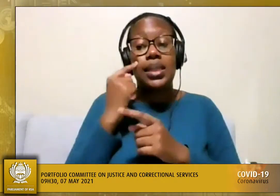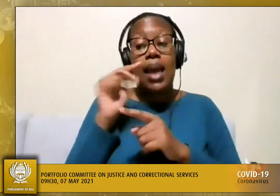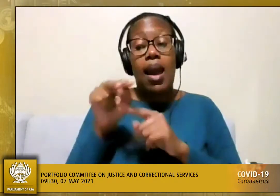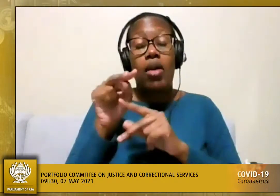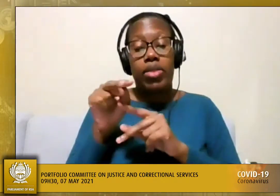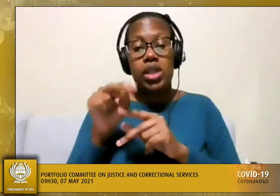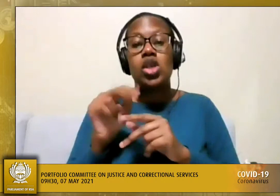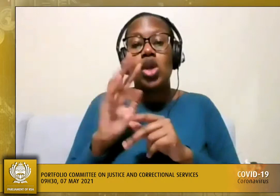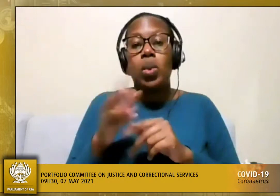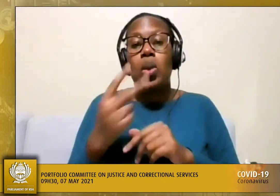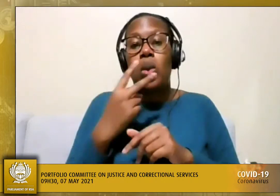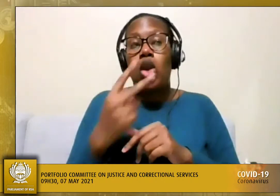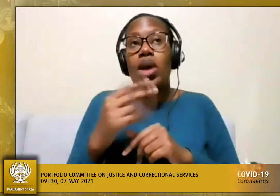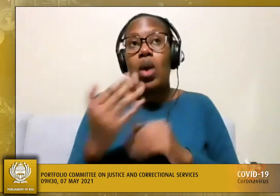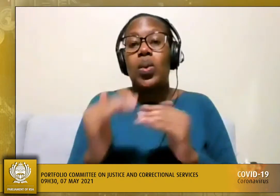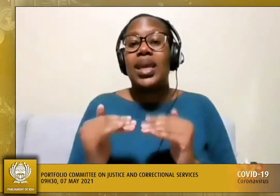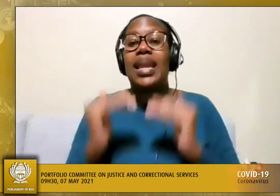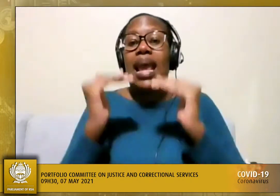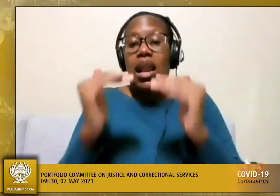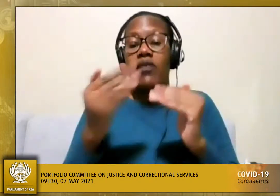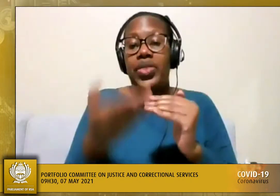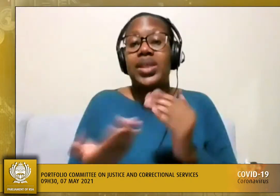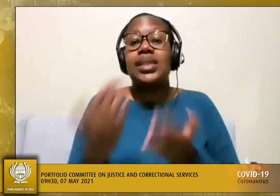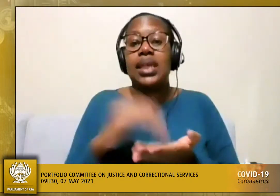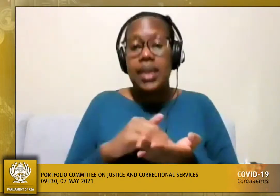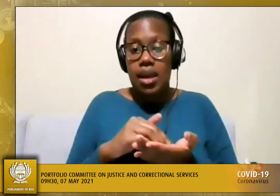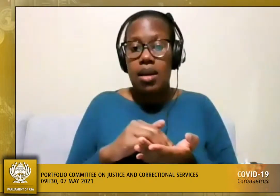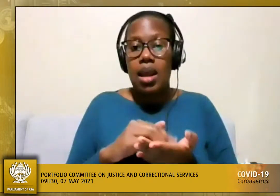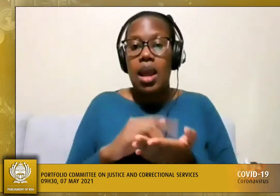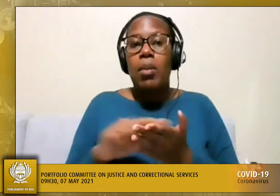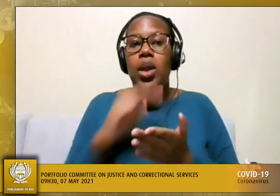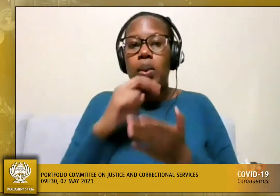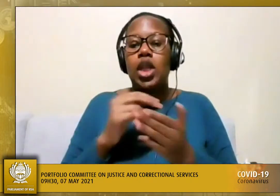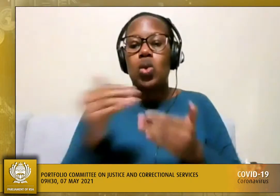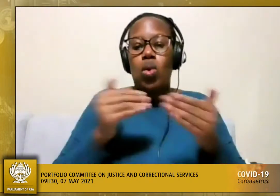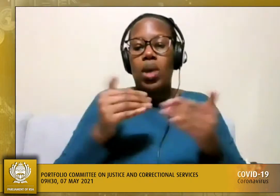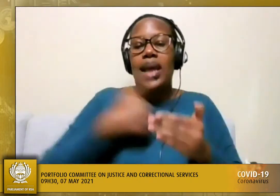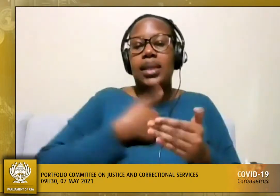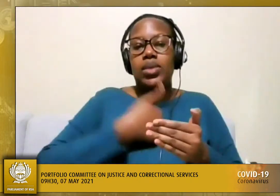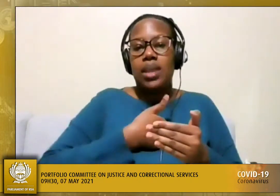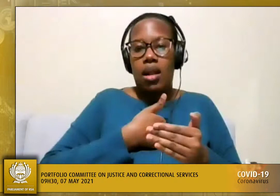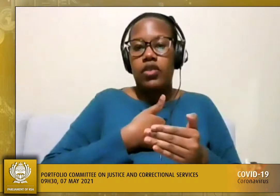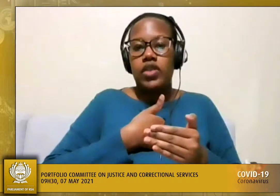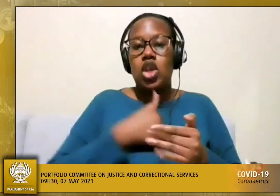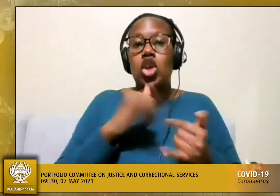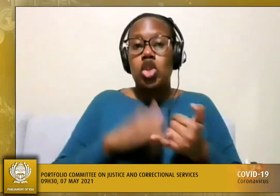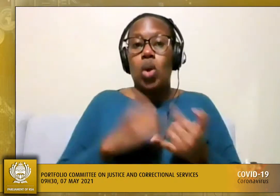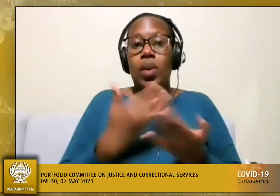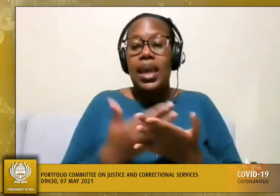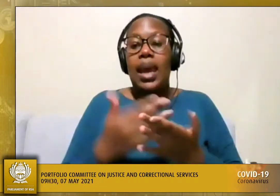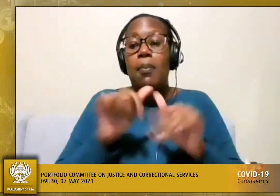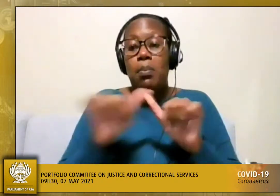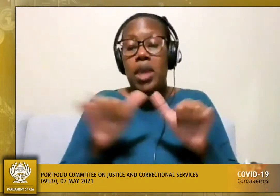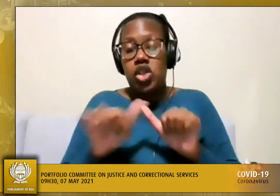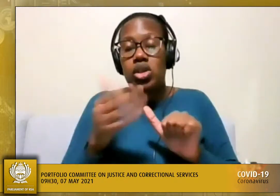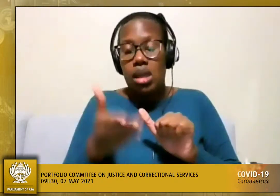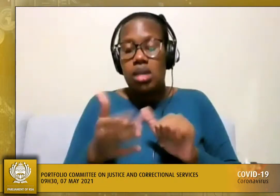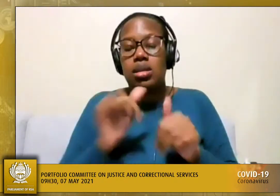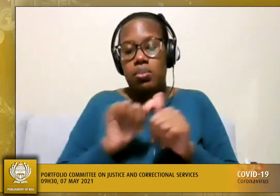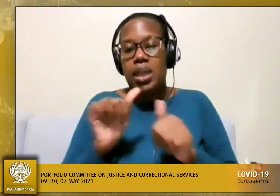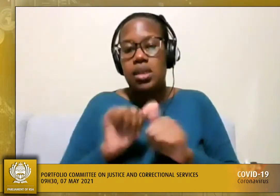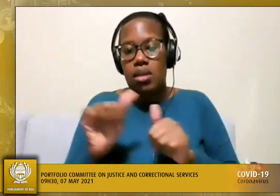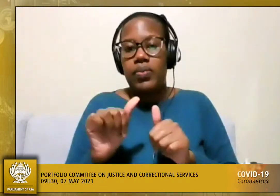we could Elevate this again but once we organize ourselves so we're better able to to measure this which is a really important